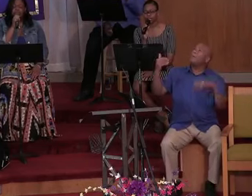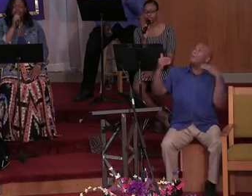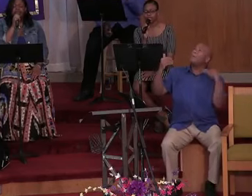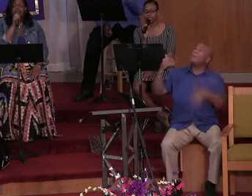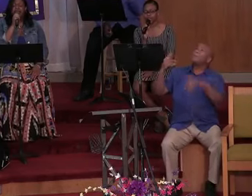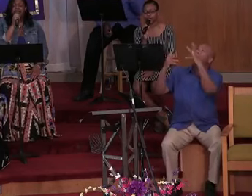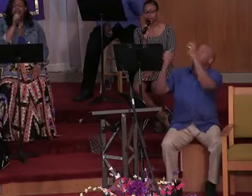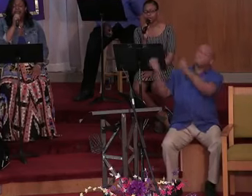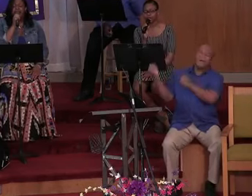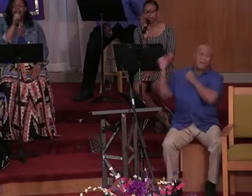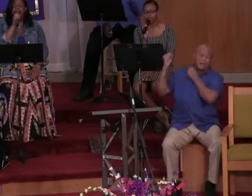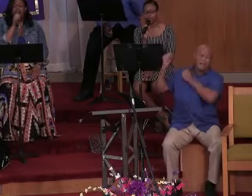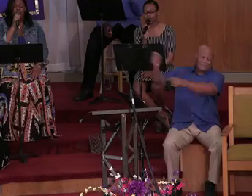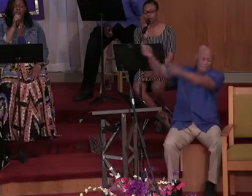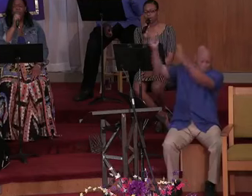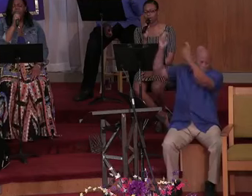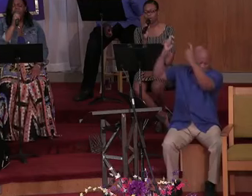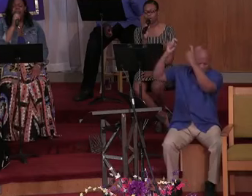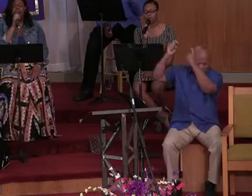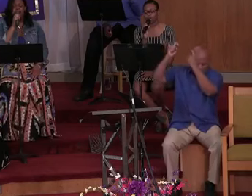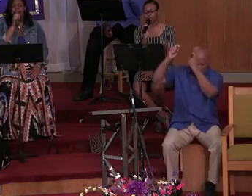other, strength like no